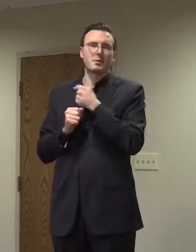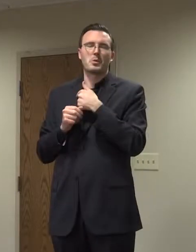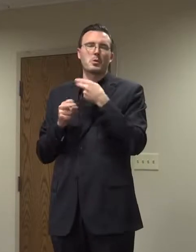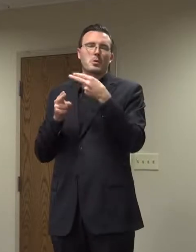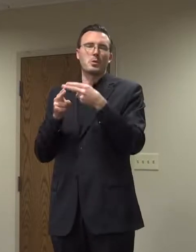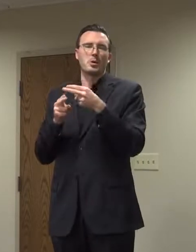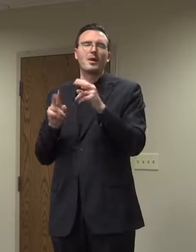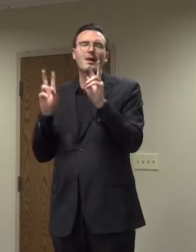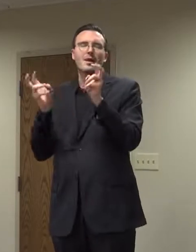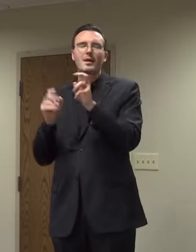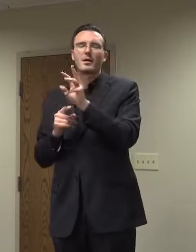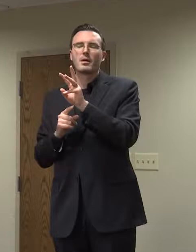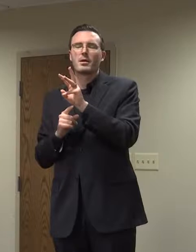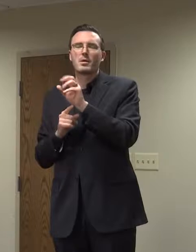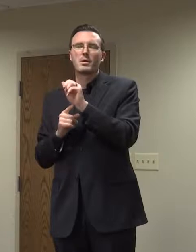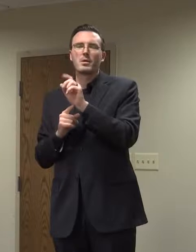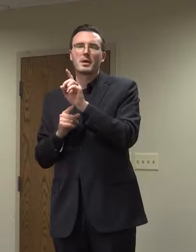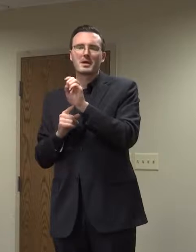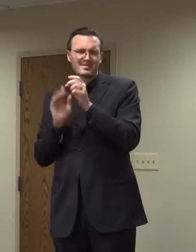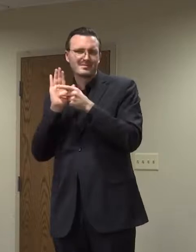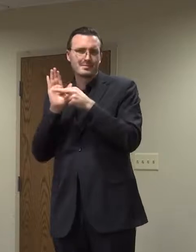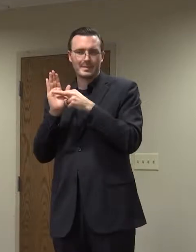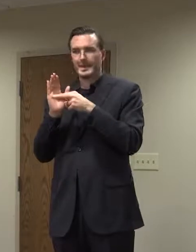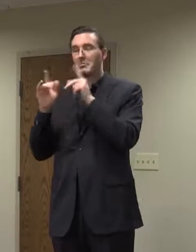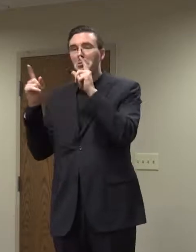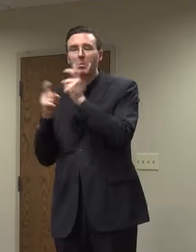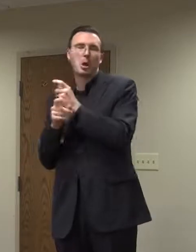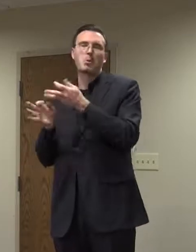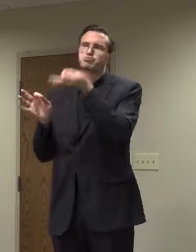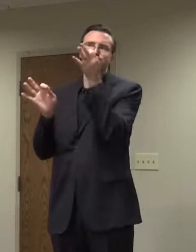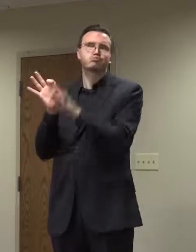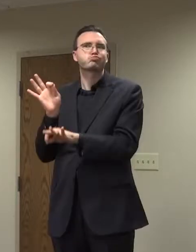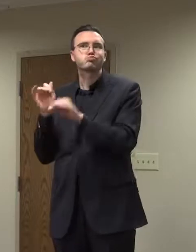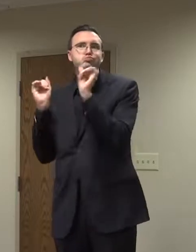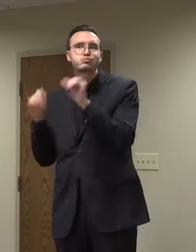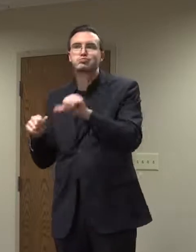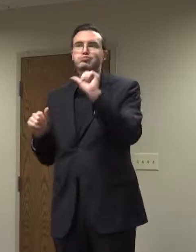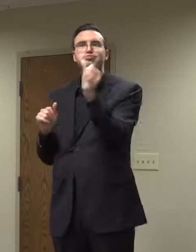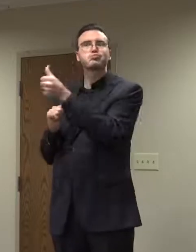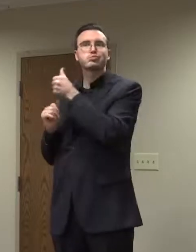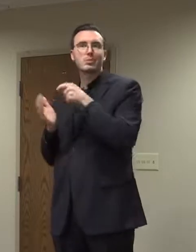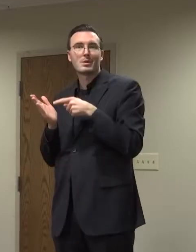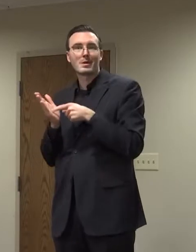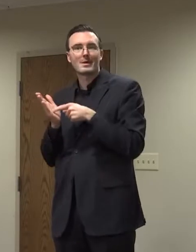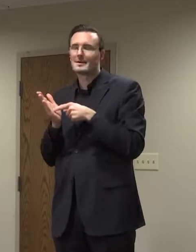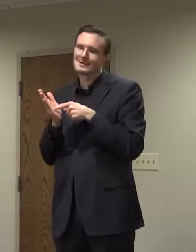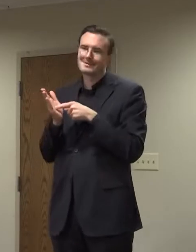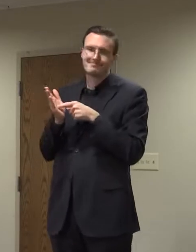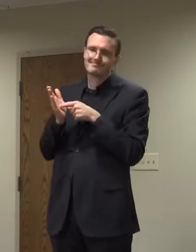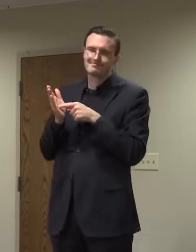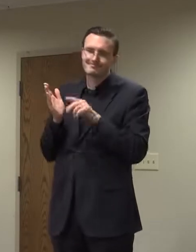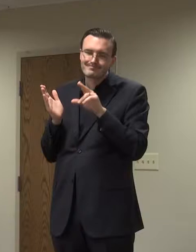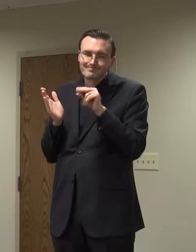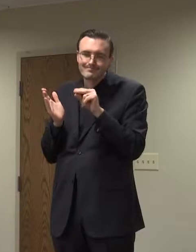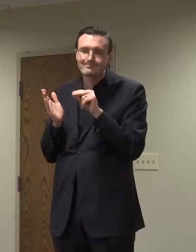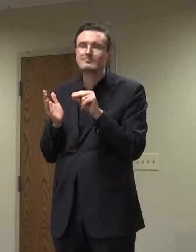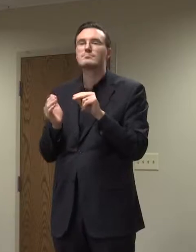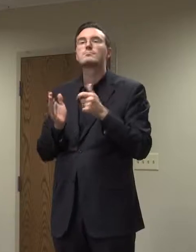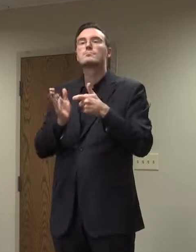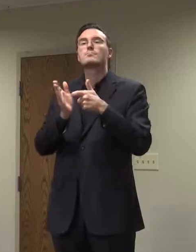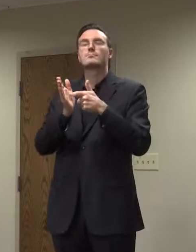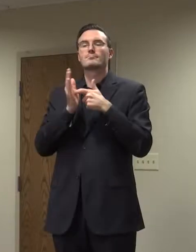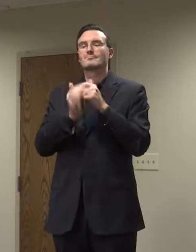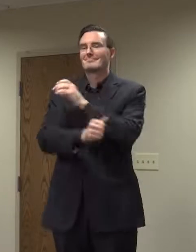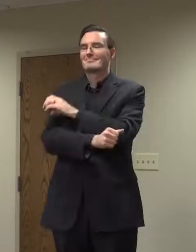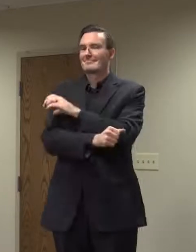not complex in terms of medical speaking, in terms of complexity in the what we call the clinical lab improvement